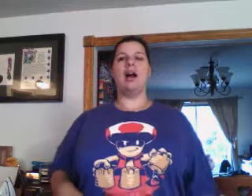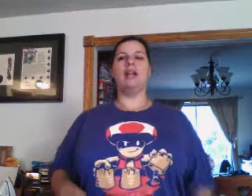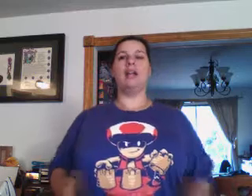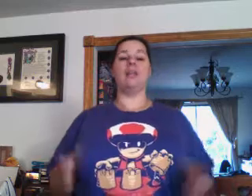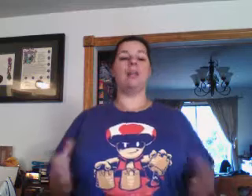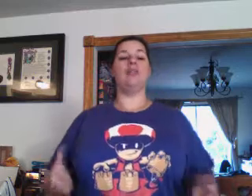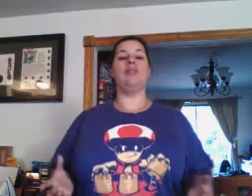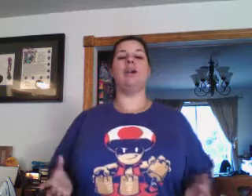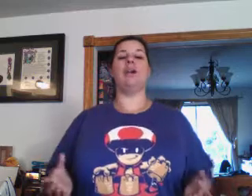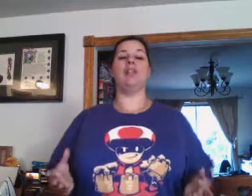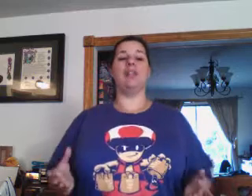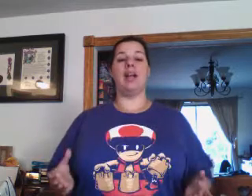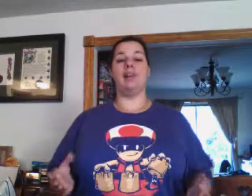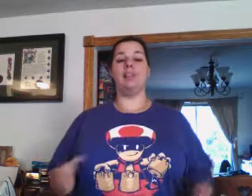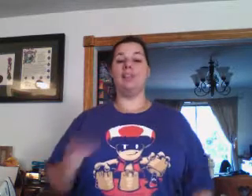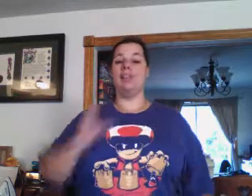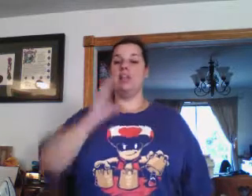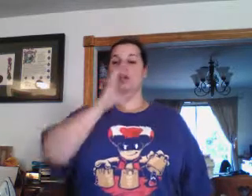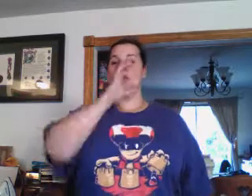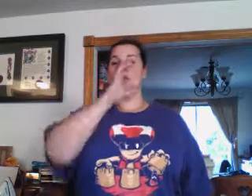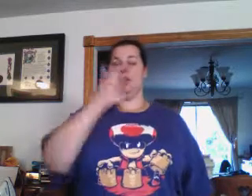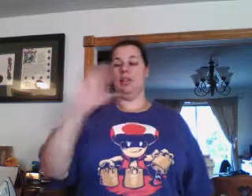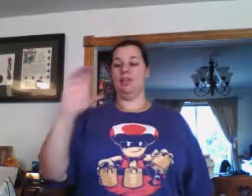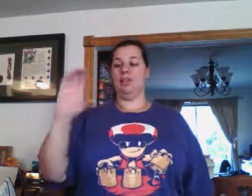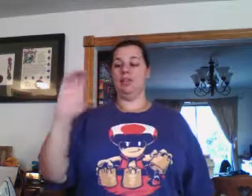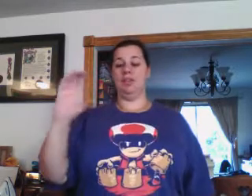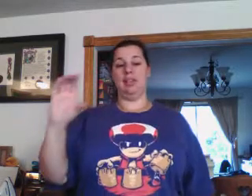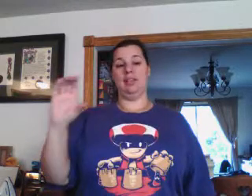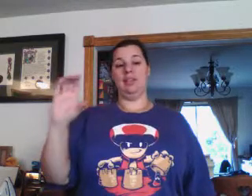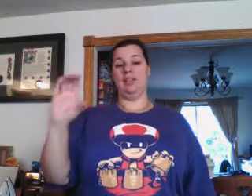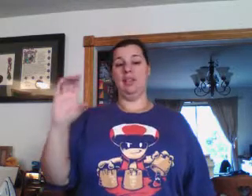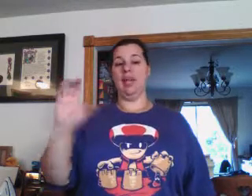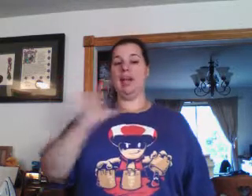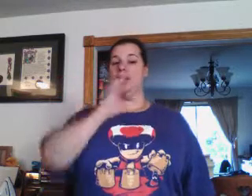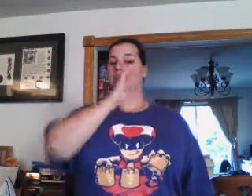Another place you might go is the cafeteria. It's going to be the C hand,